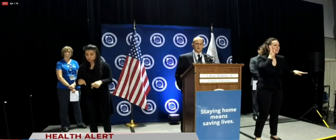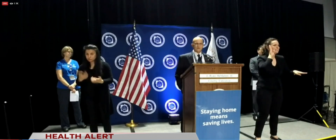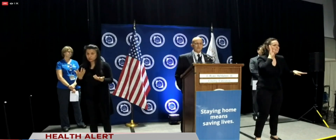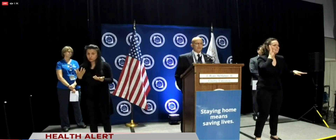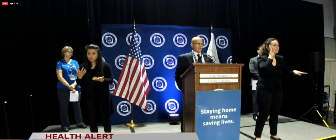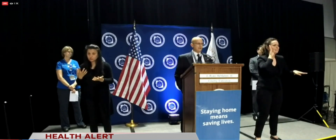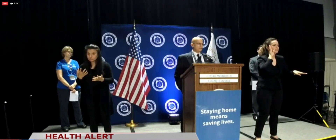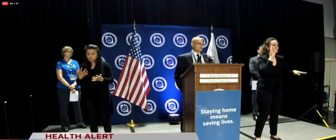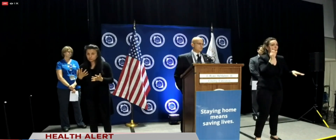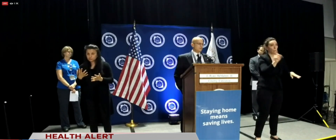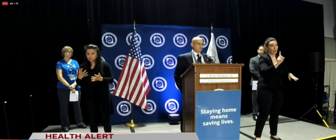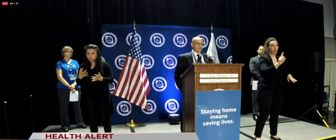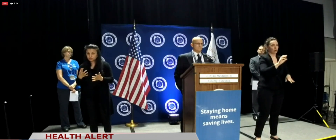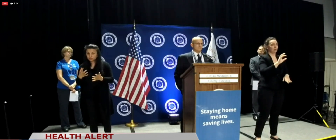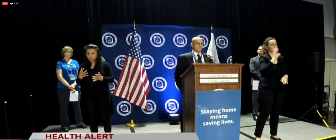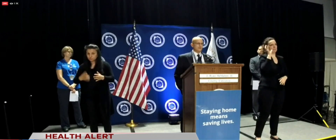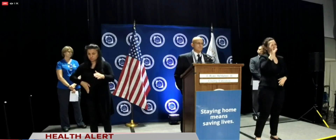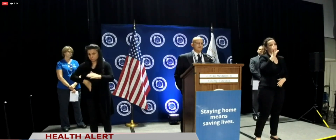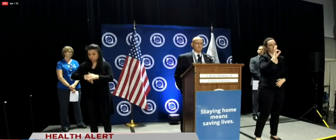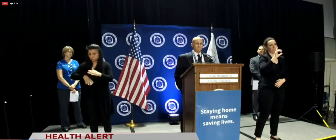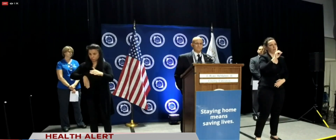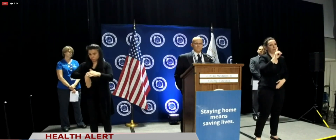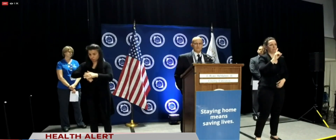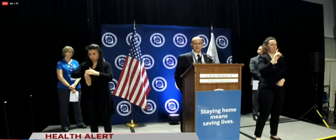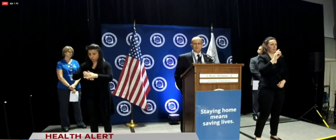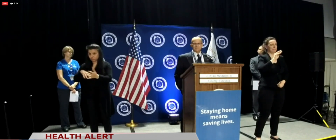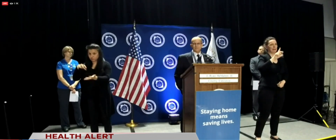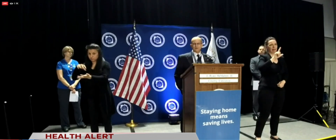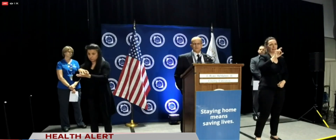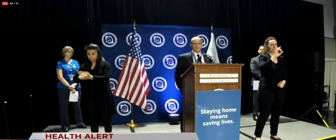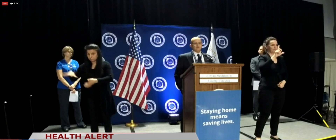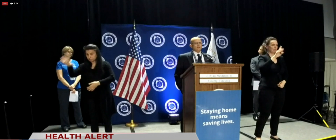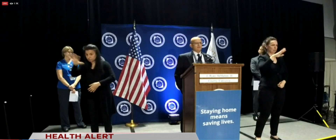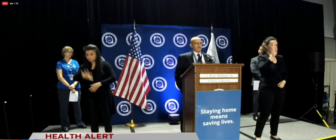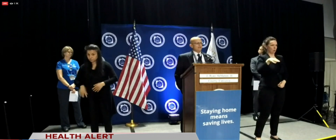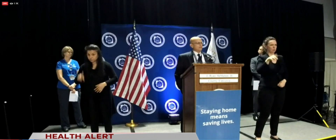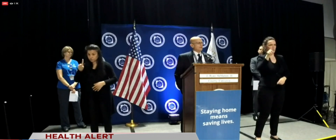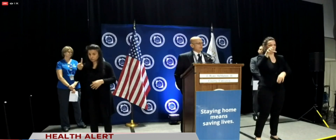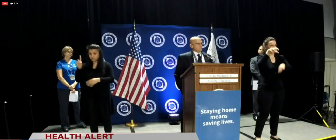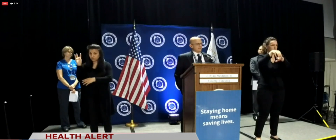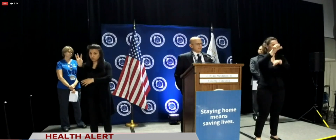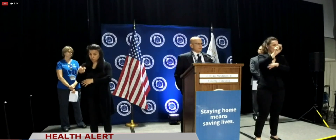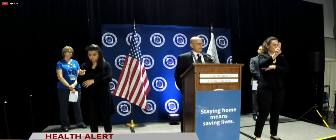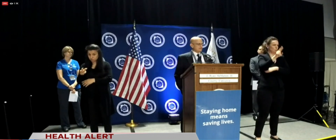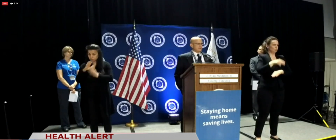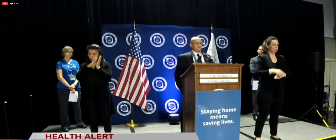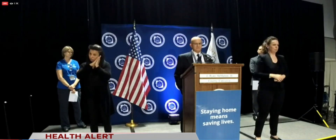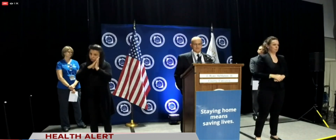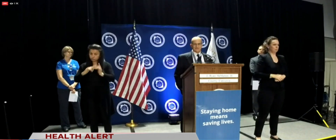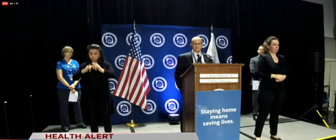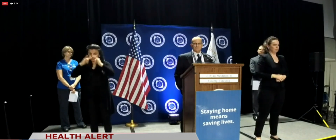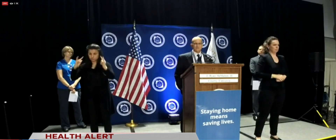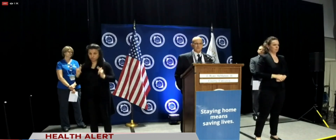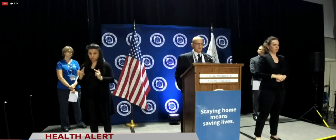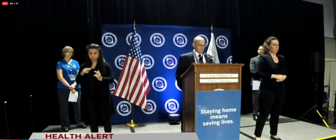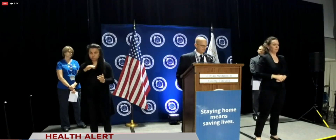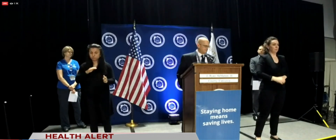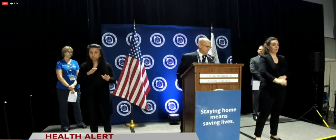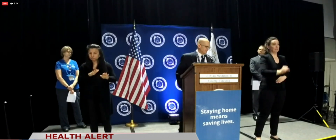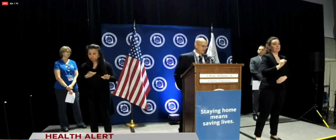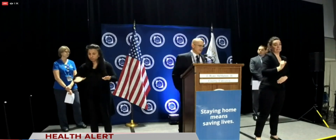down there and support them. So I'm very, very happy about that, and I'm glad to make that announcement today. So